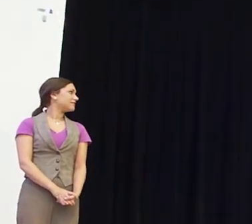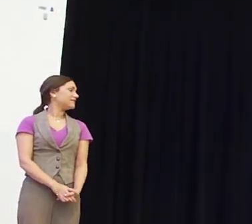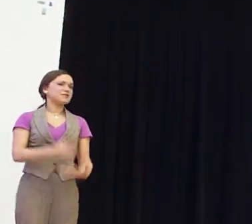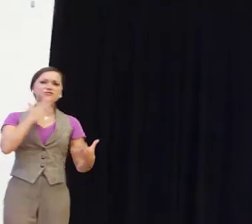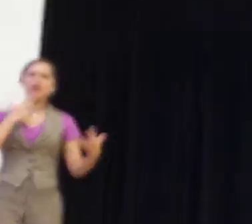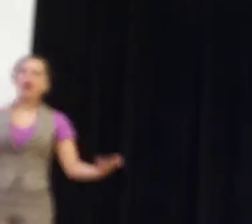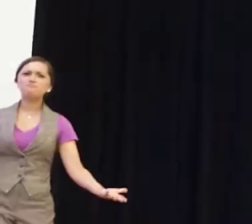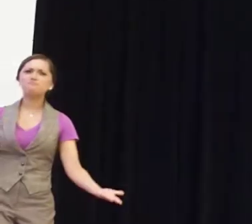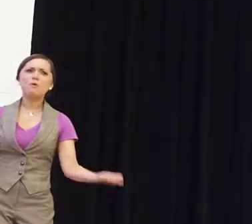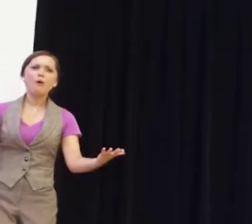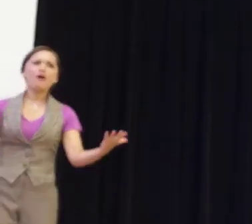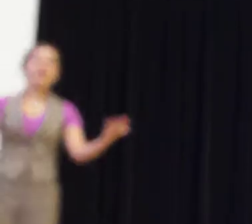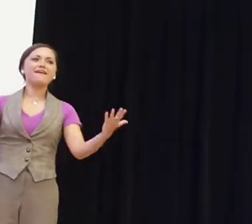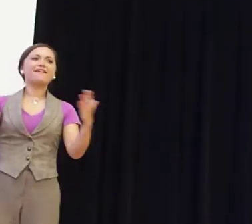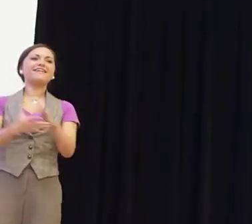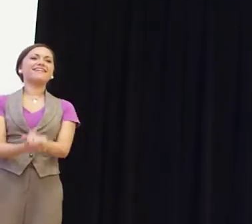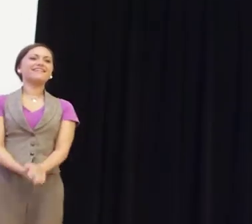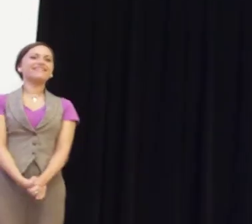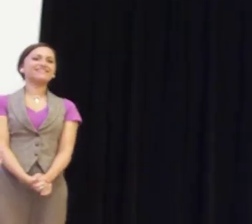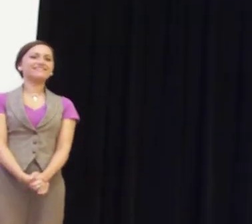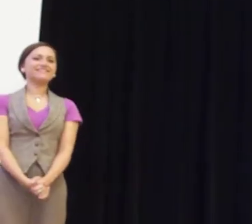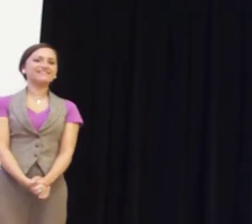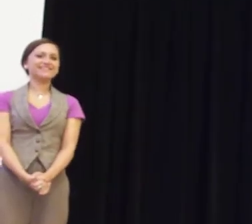Good morning.